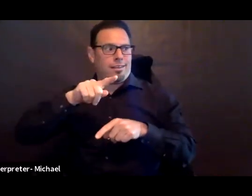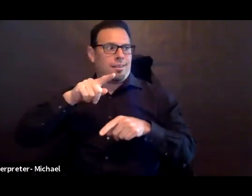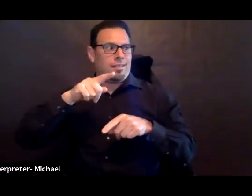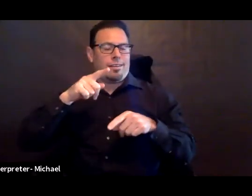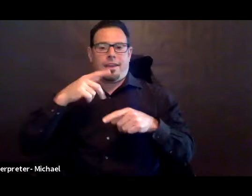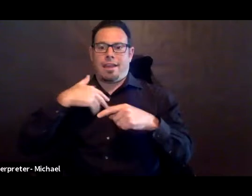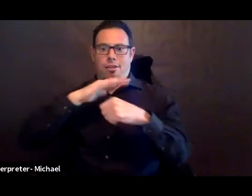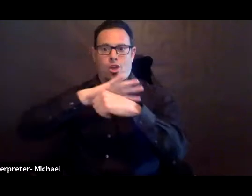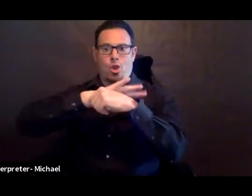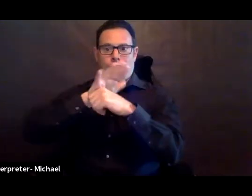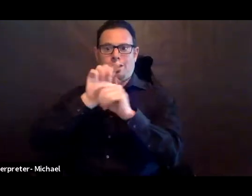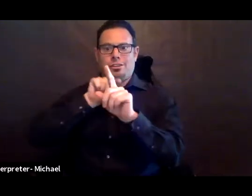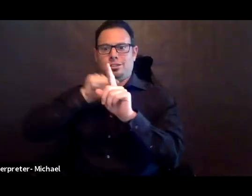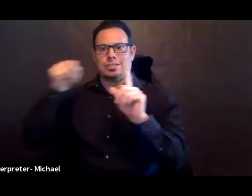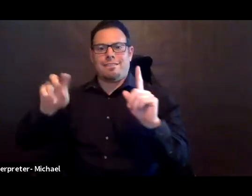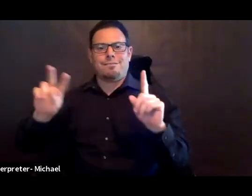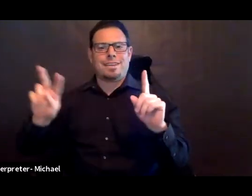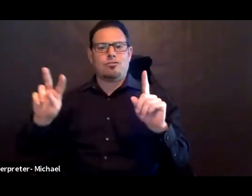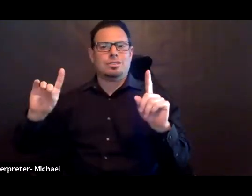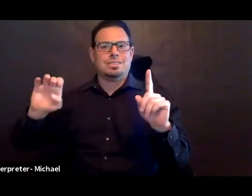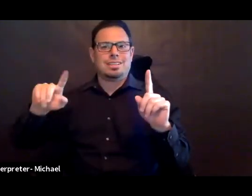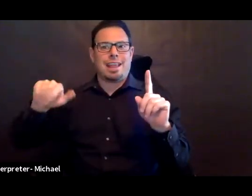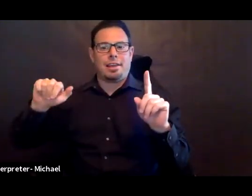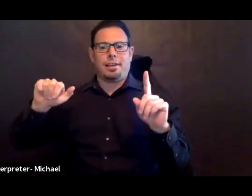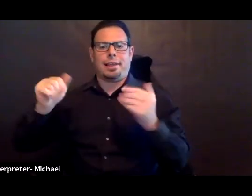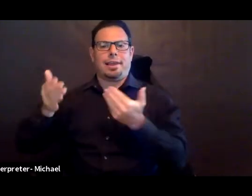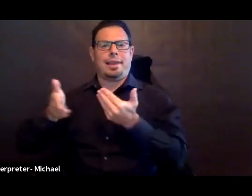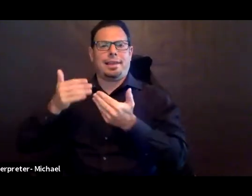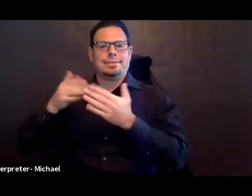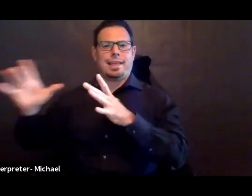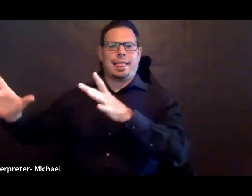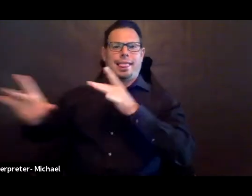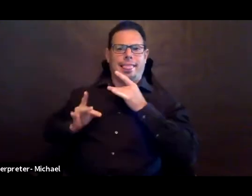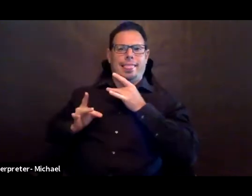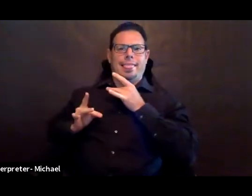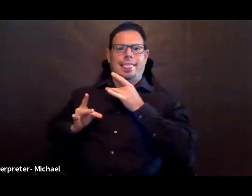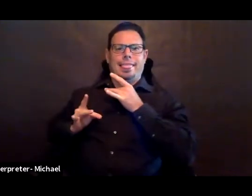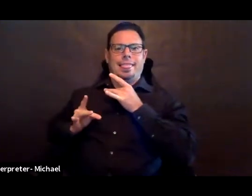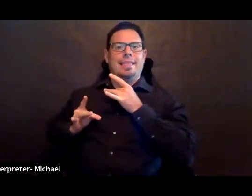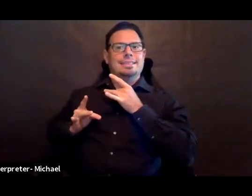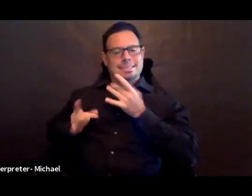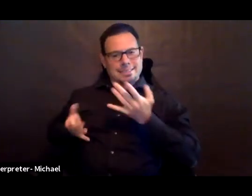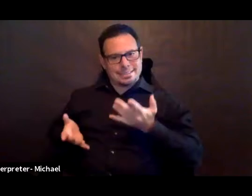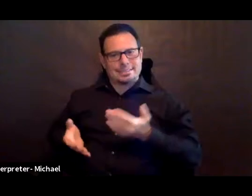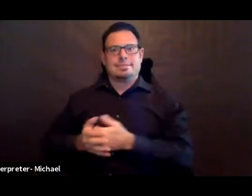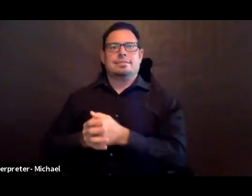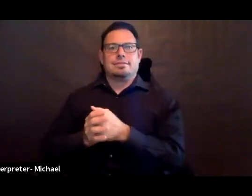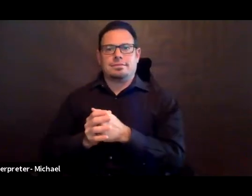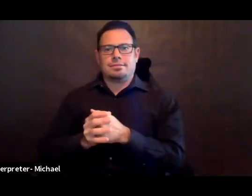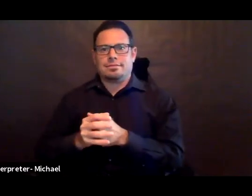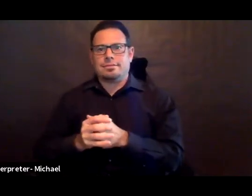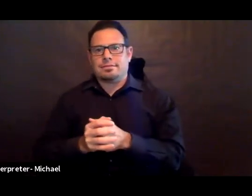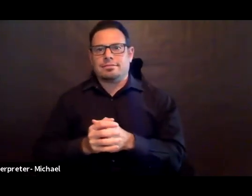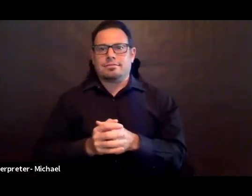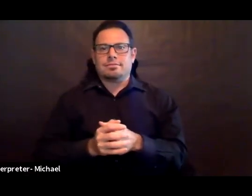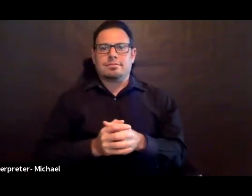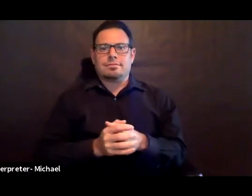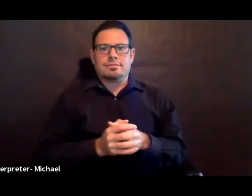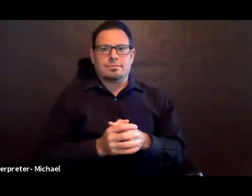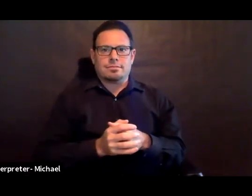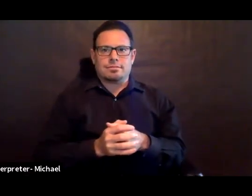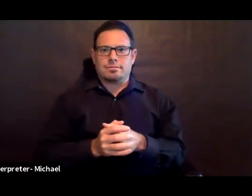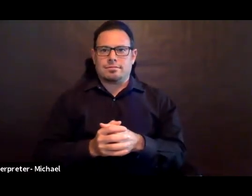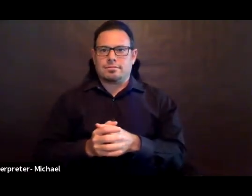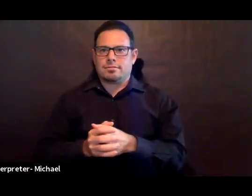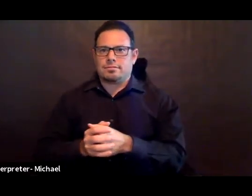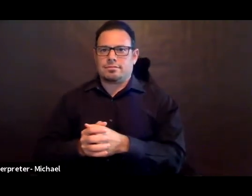deaths at this point. CDC Director Dr. Walensky shared last week that more than 97% of the people who are